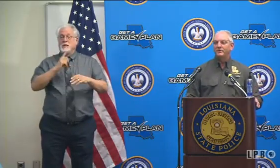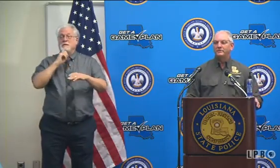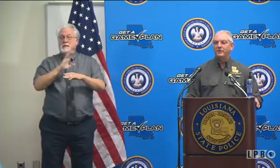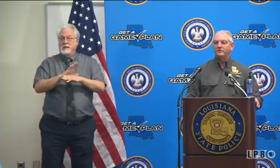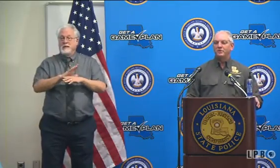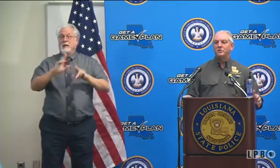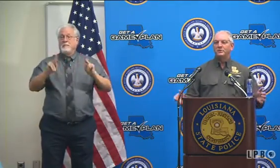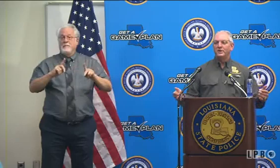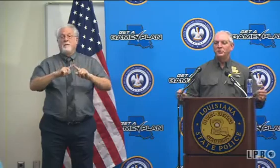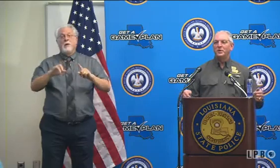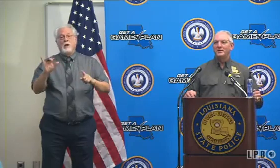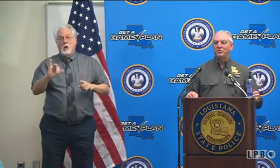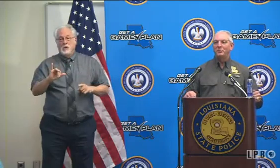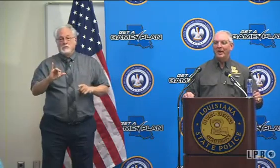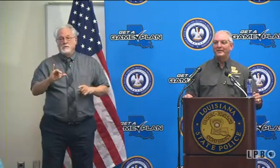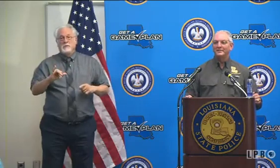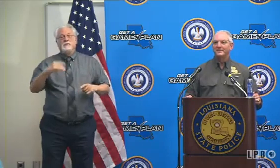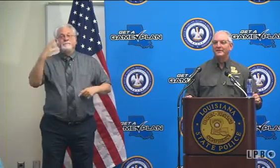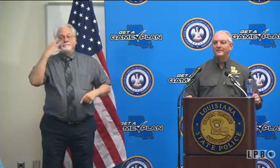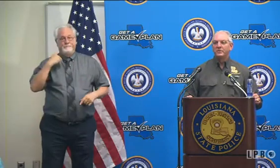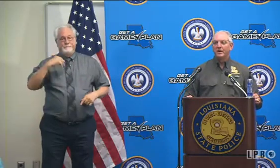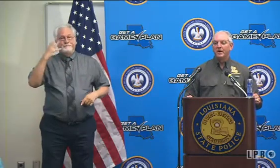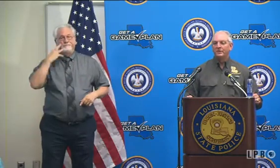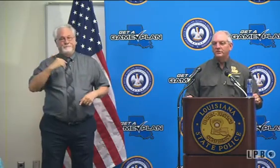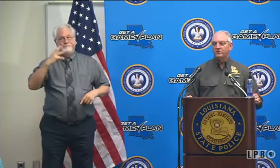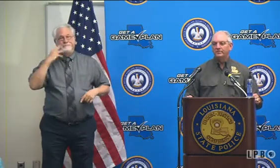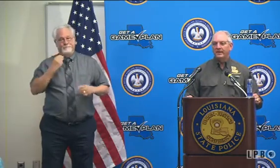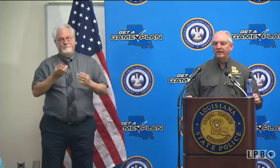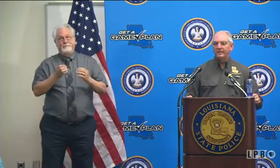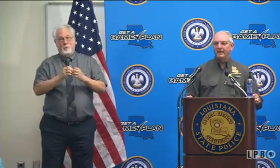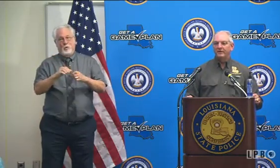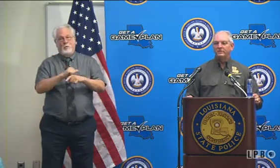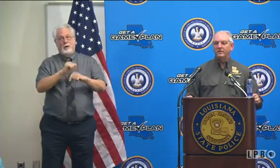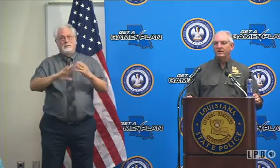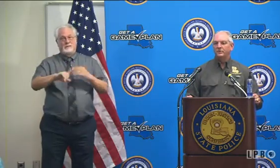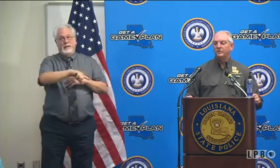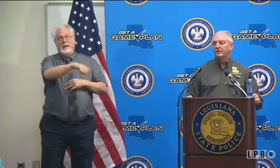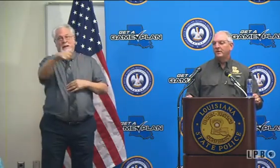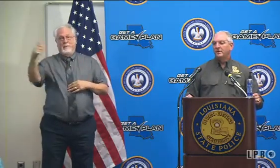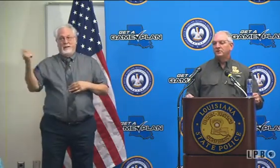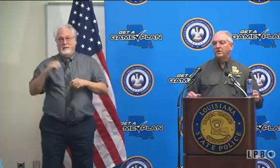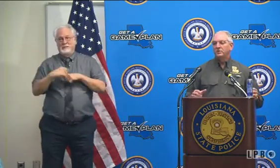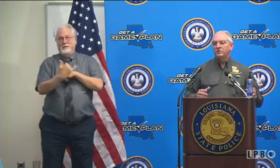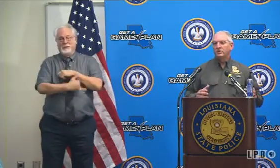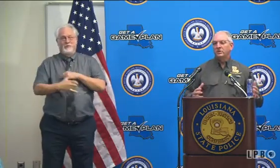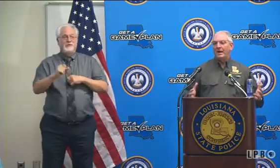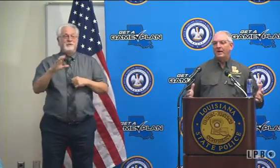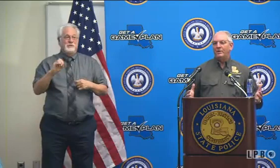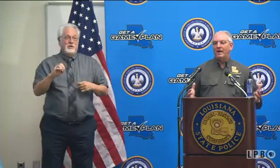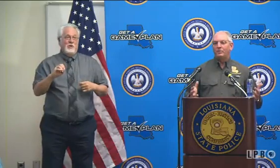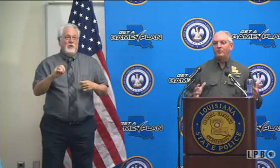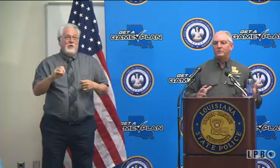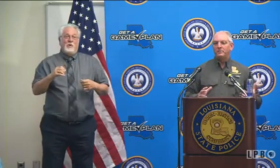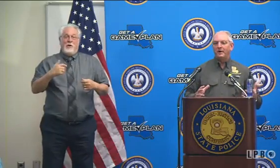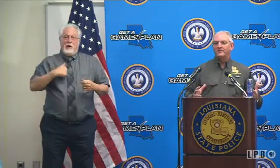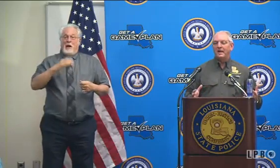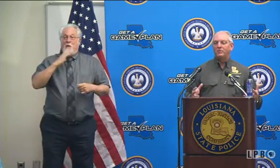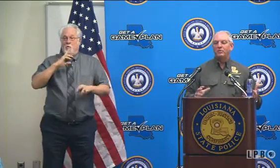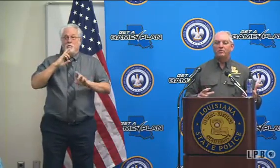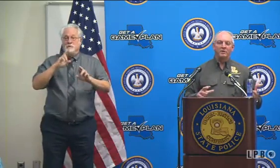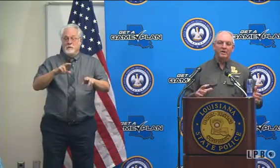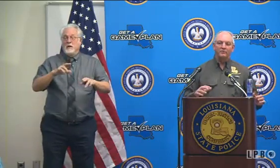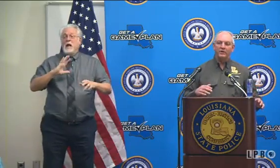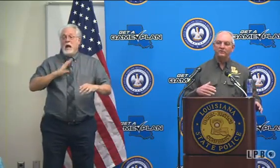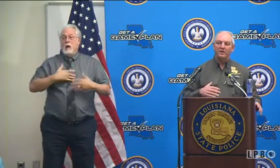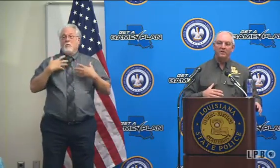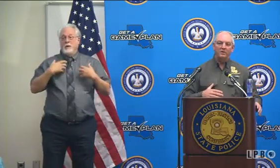public servants, but it's also because we get more practice than just about anybody else in the country. So our response,